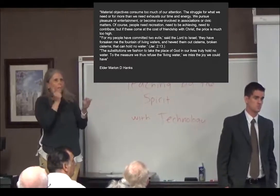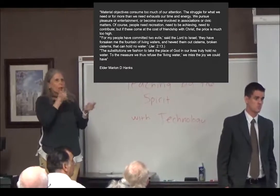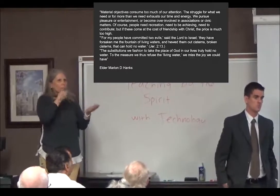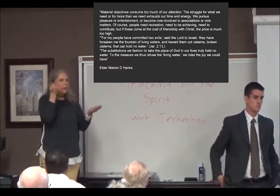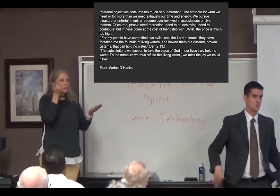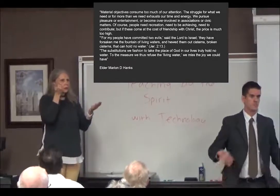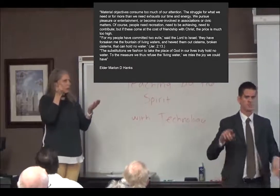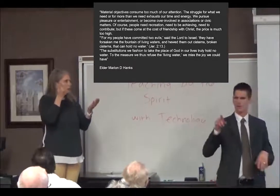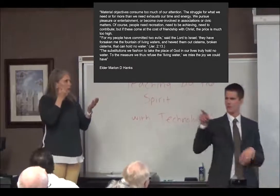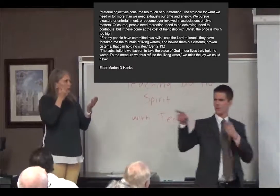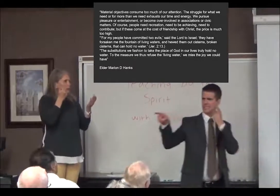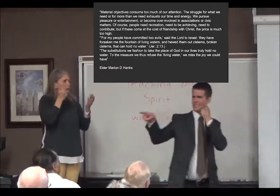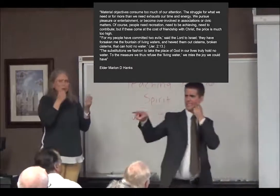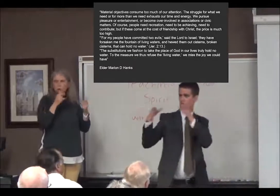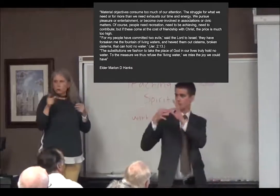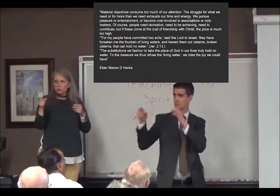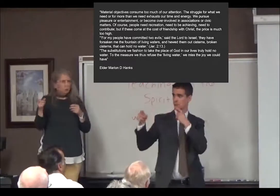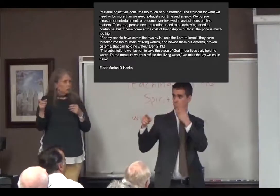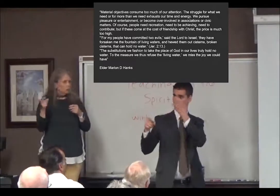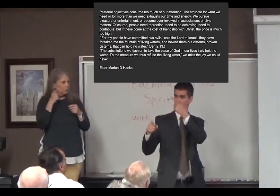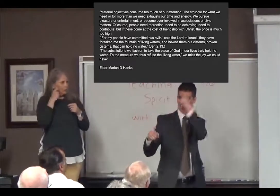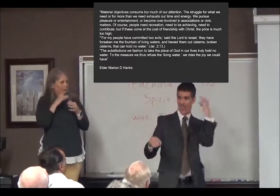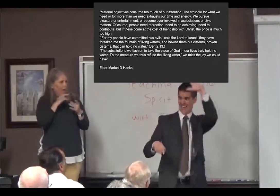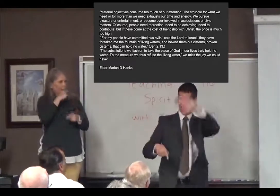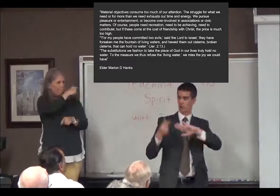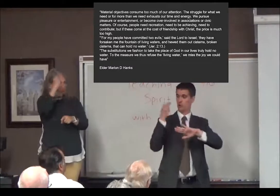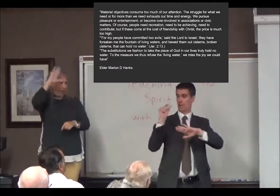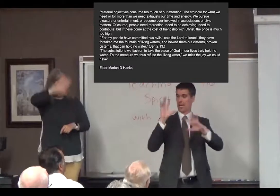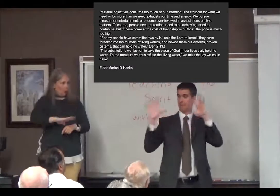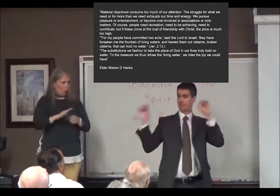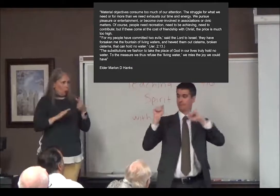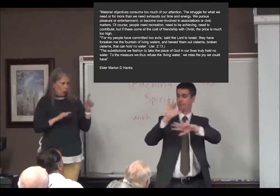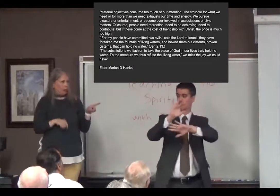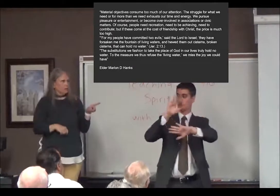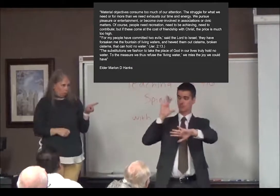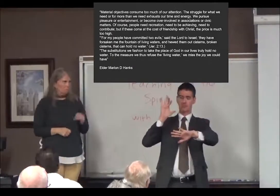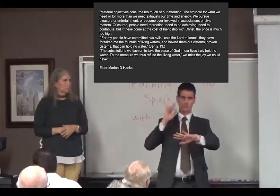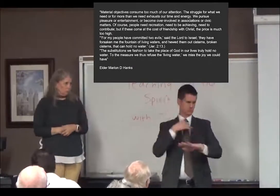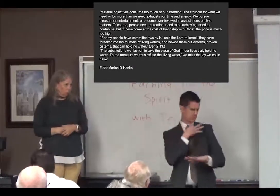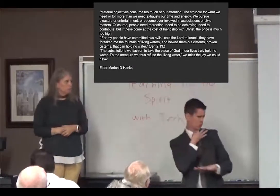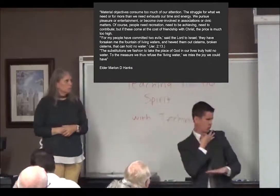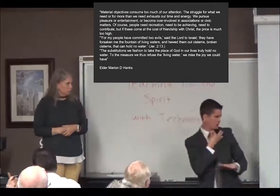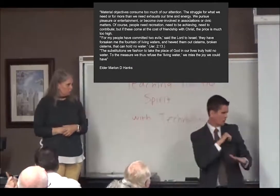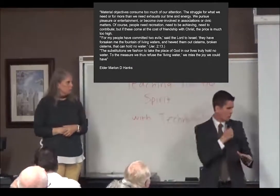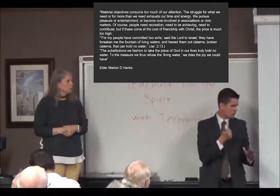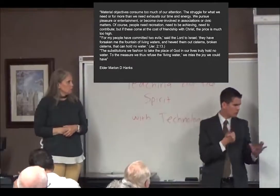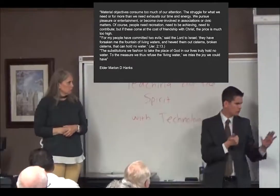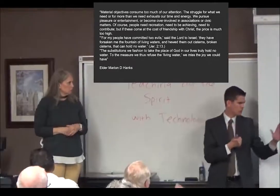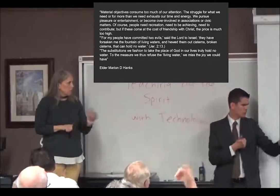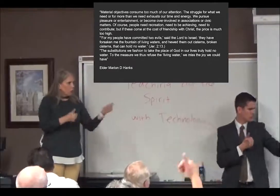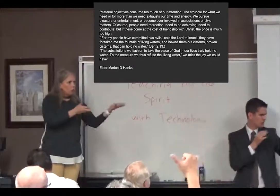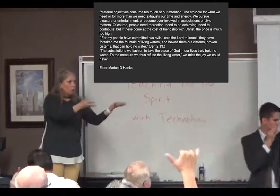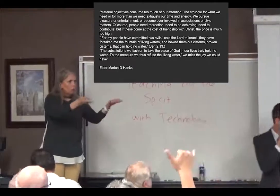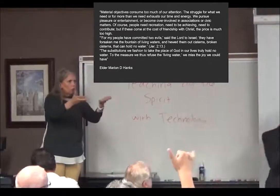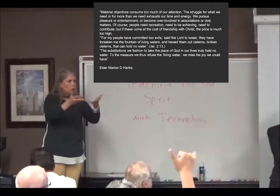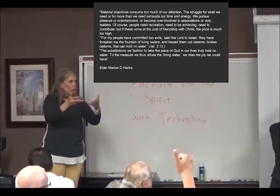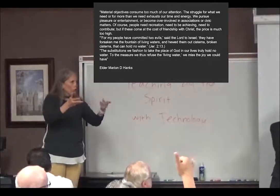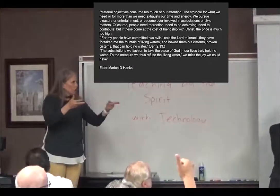in my experience, which color is best? I think they were saying black with green words. Yeah, I'm curious. Are there any other suggestions? What